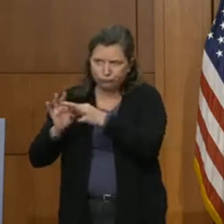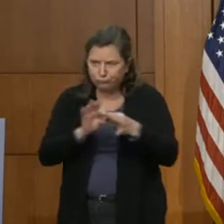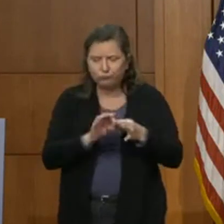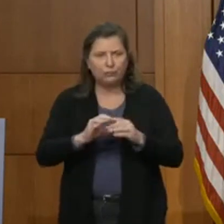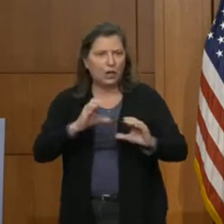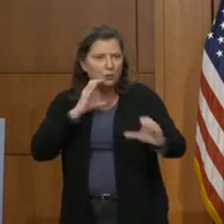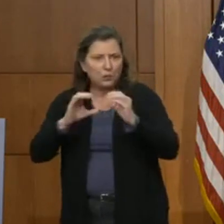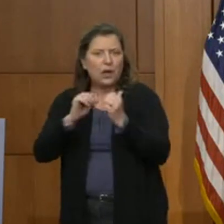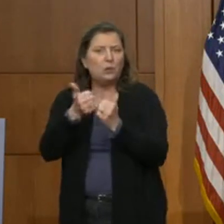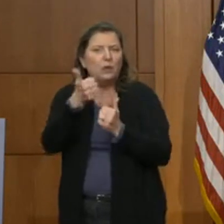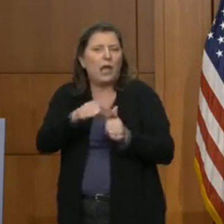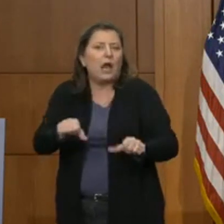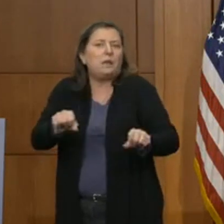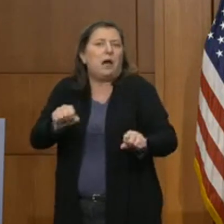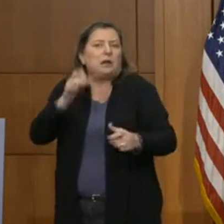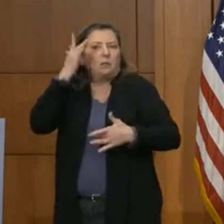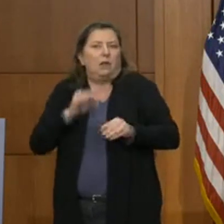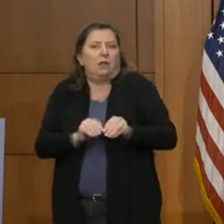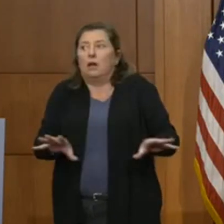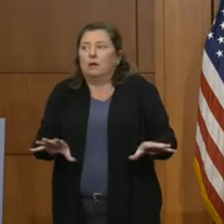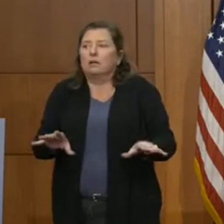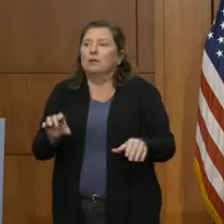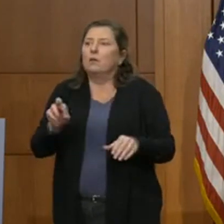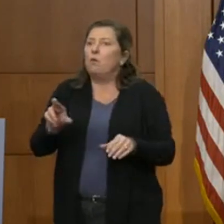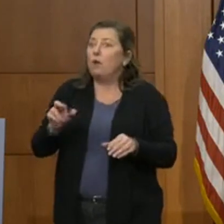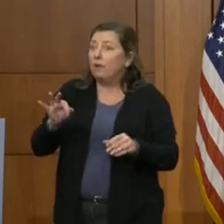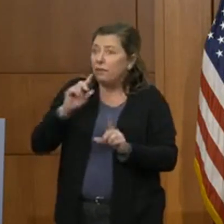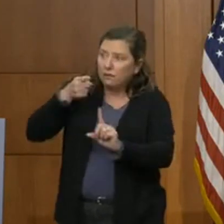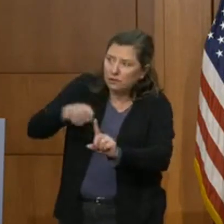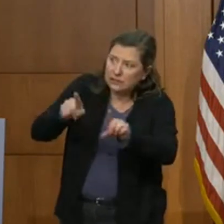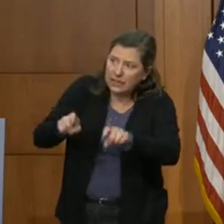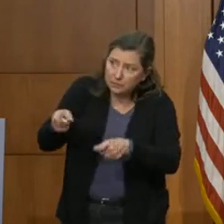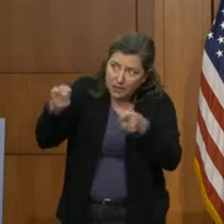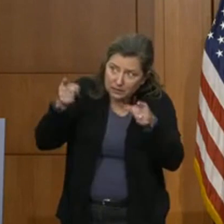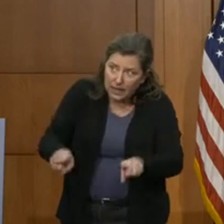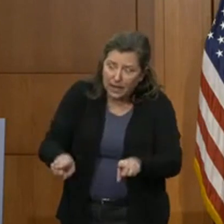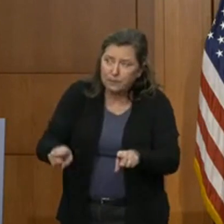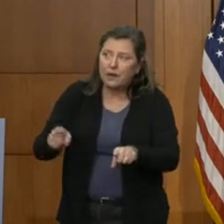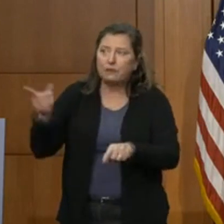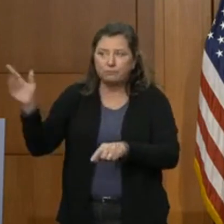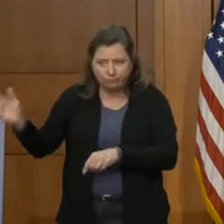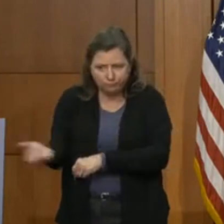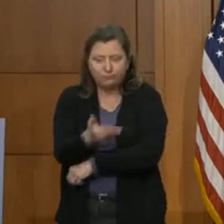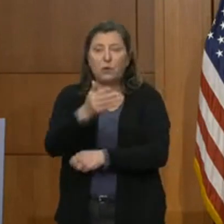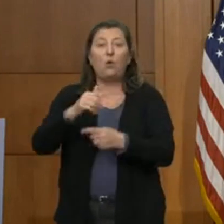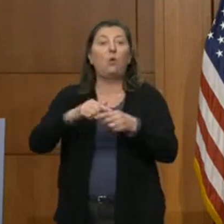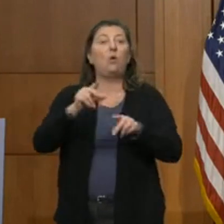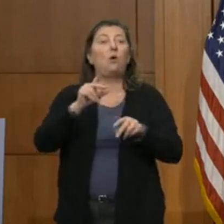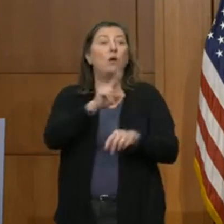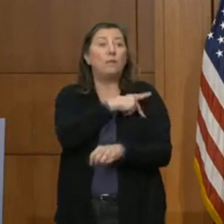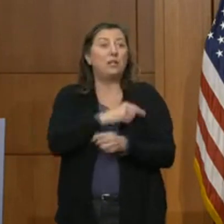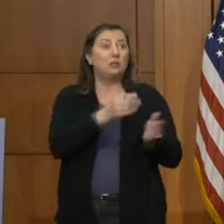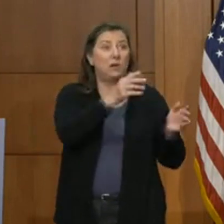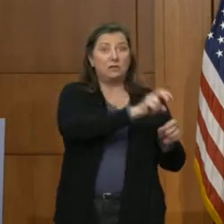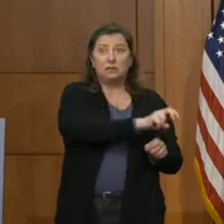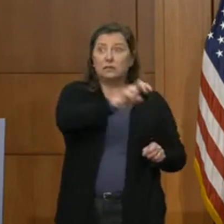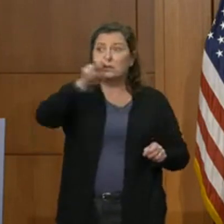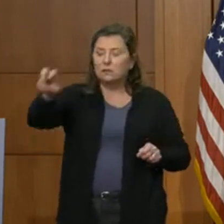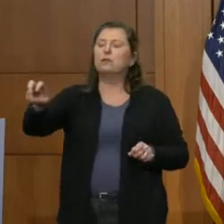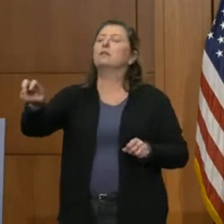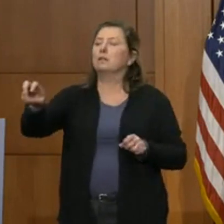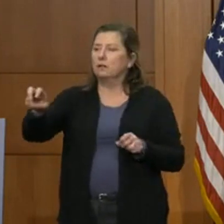any potential for an outbreak, or if there's any particular testing that needs to be done, or any transport of patients between the facilities. Our